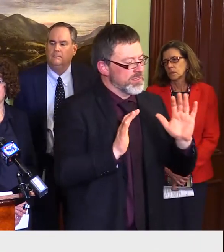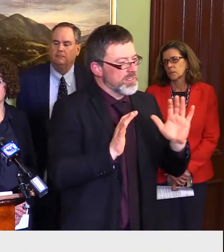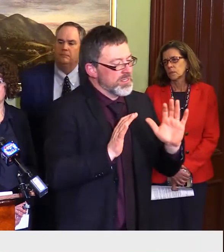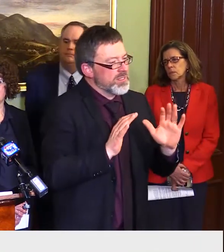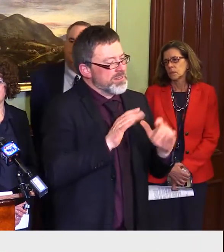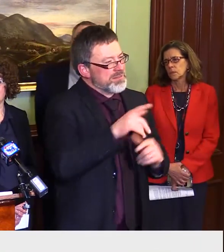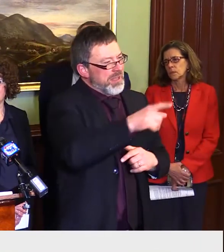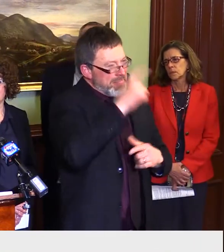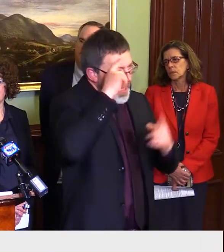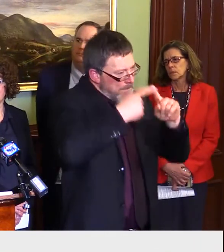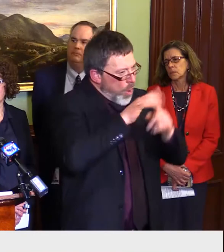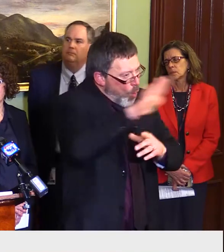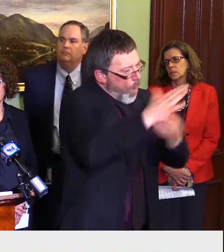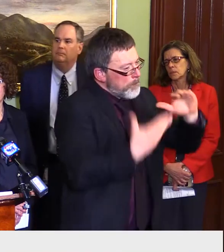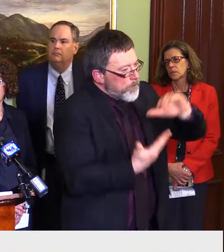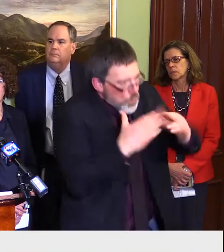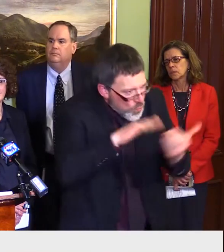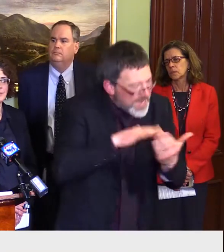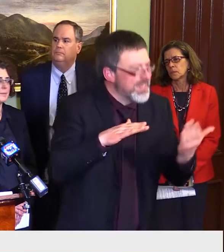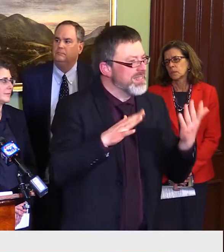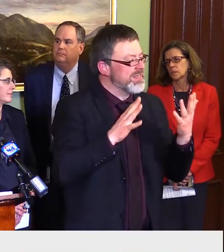state employees going to be working remotely?